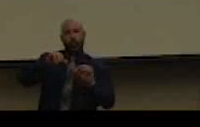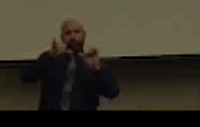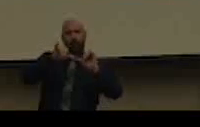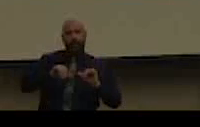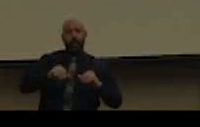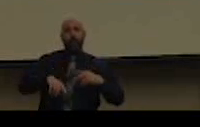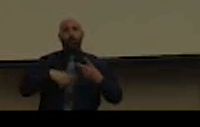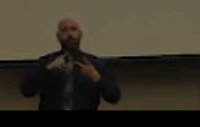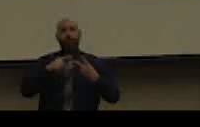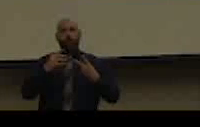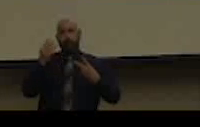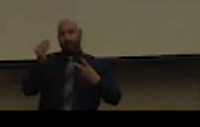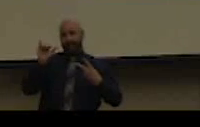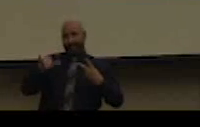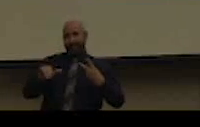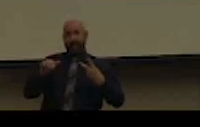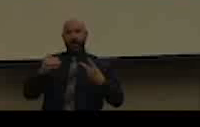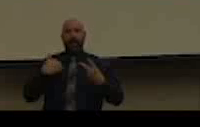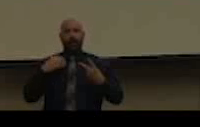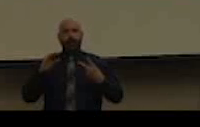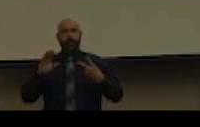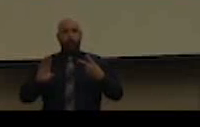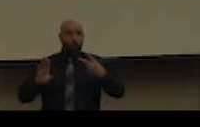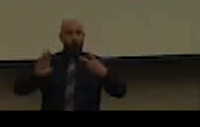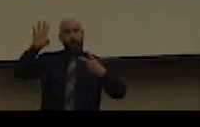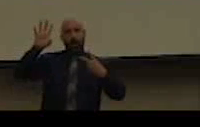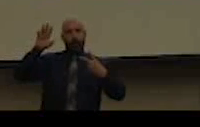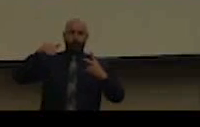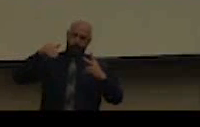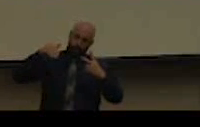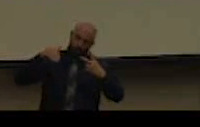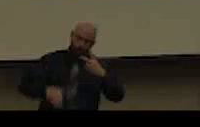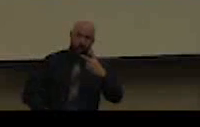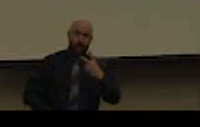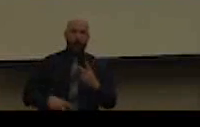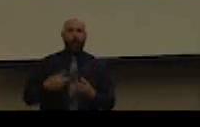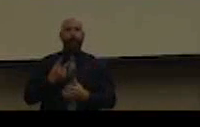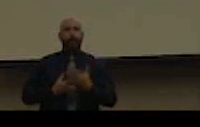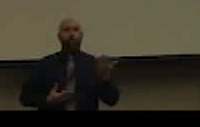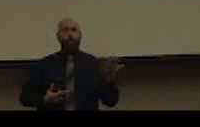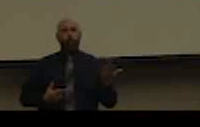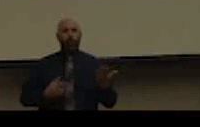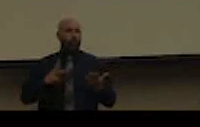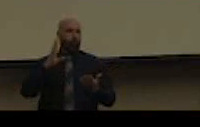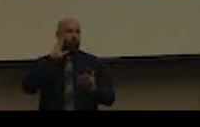going way up or way down. And we'll talk about those a little bit as well.